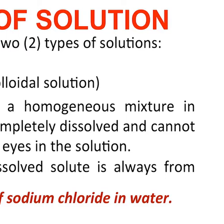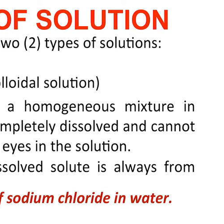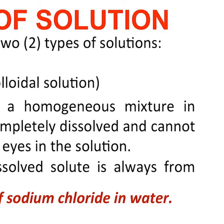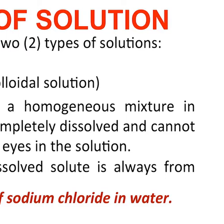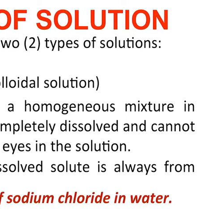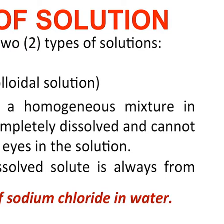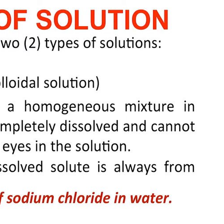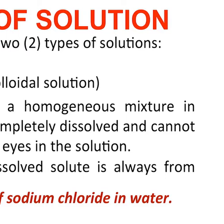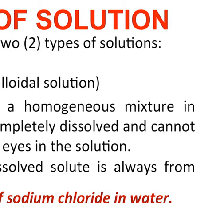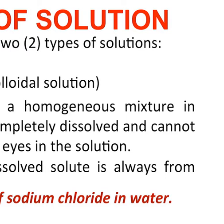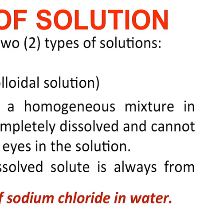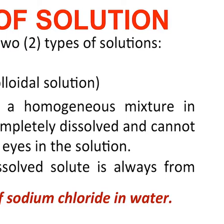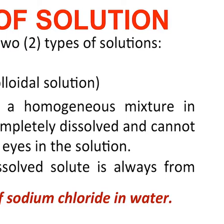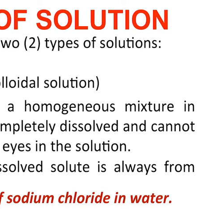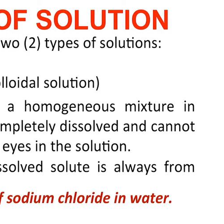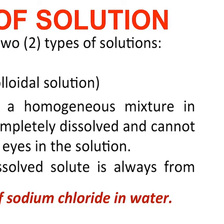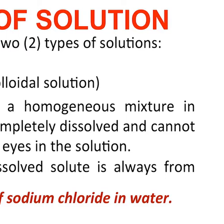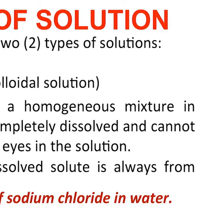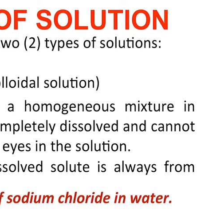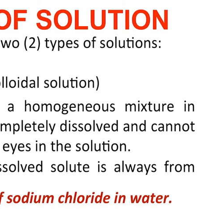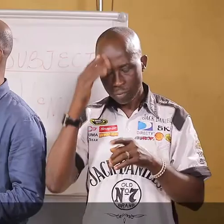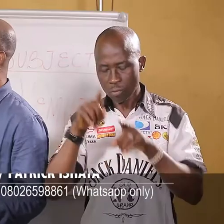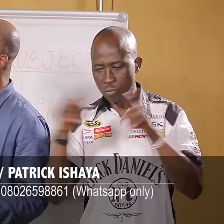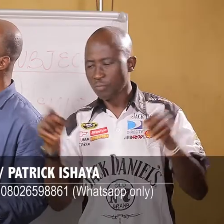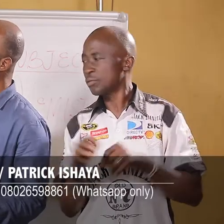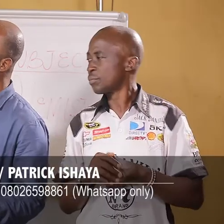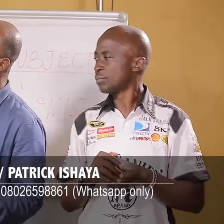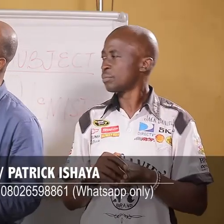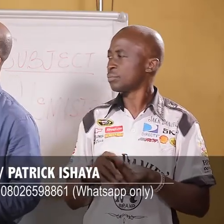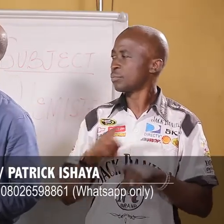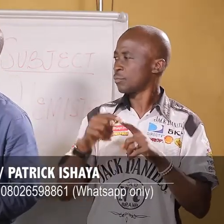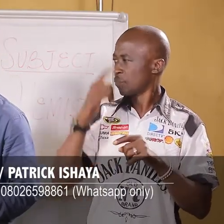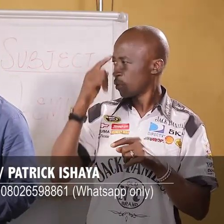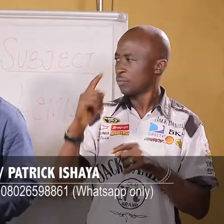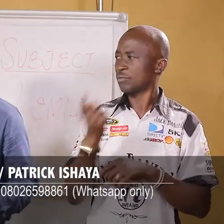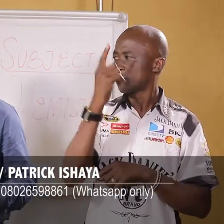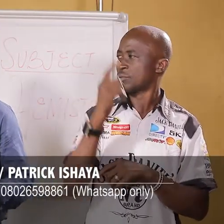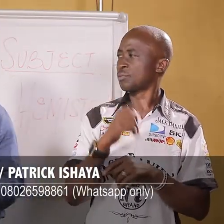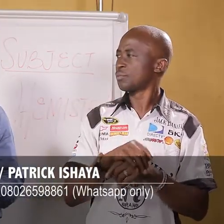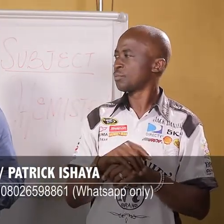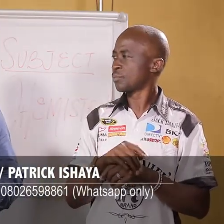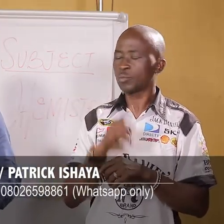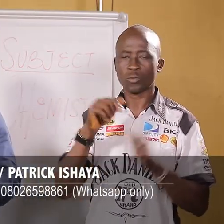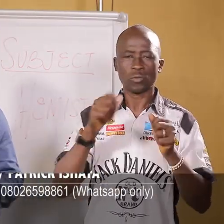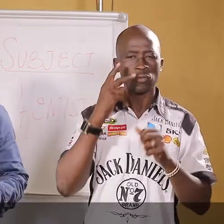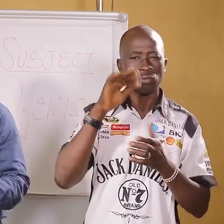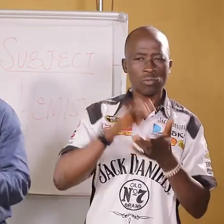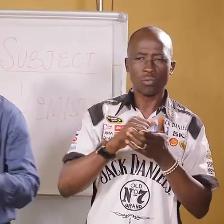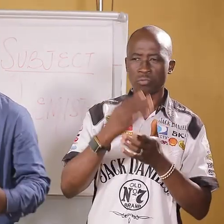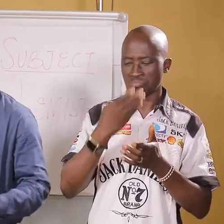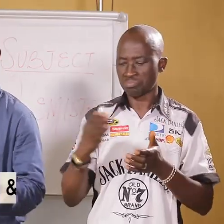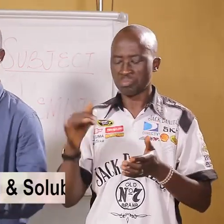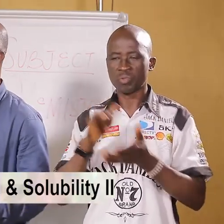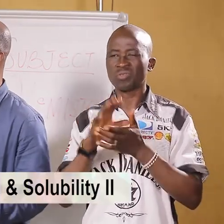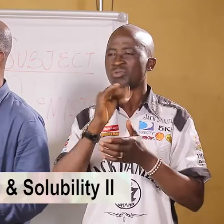eyes cannot differentiate between the solute and the solvent. But of course, for the false solution, you can see that the particles are